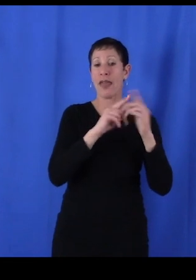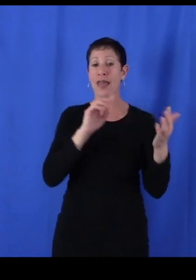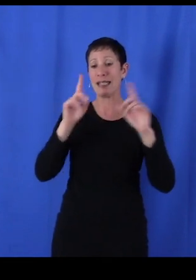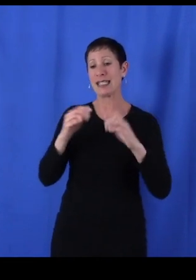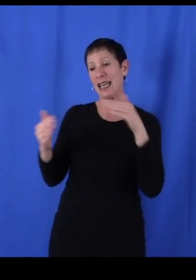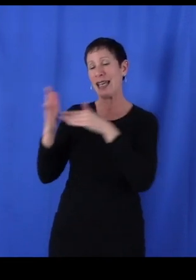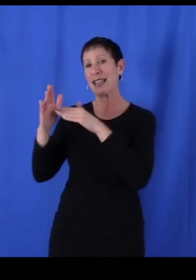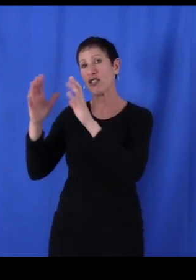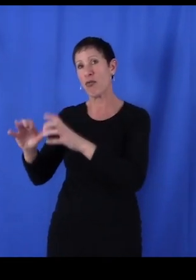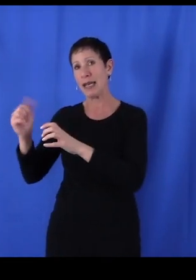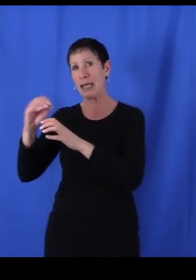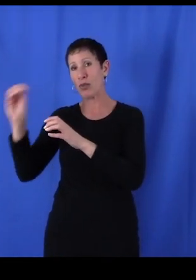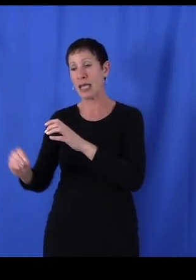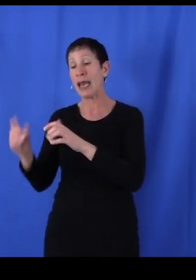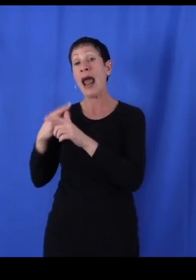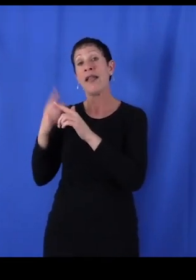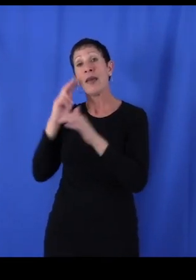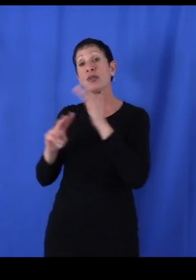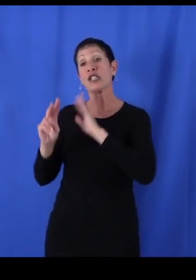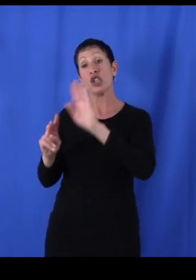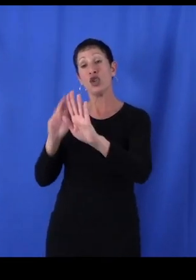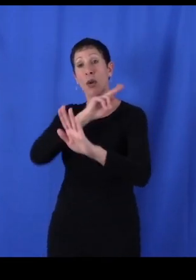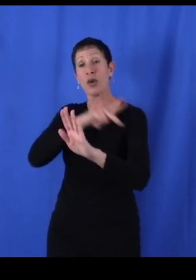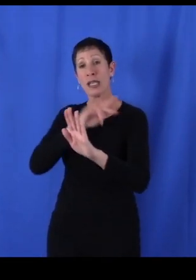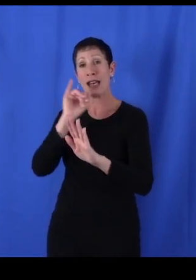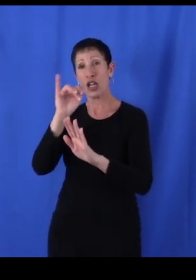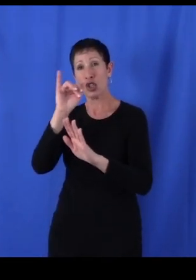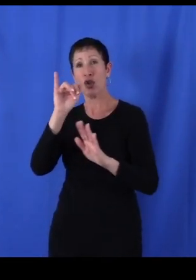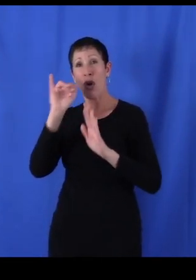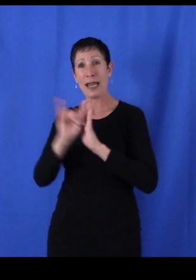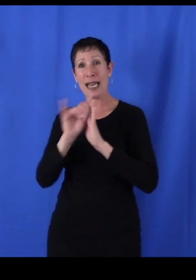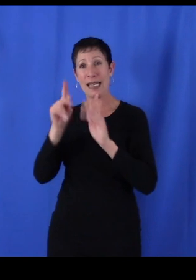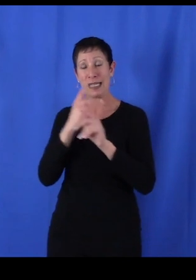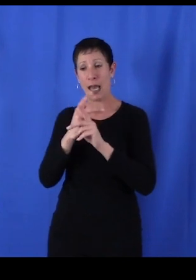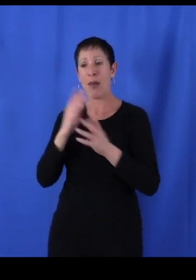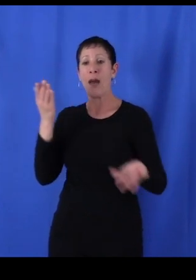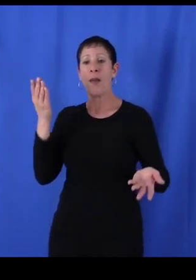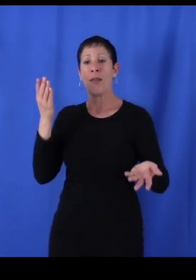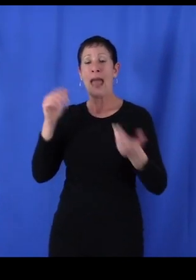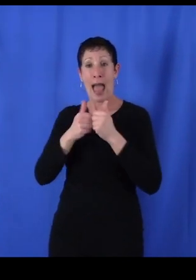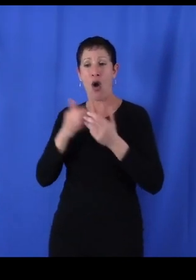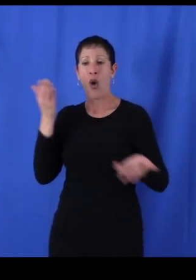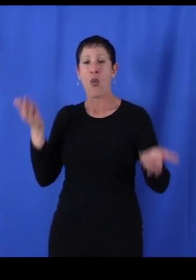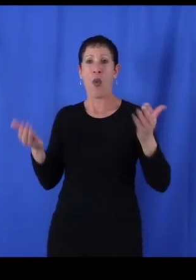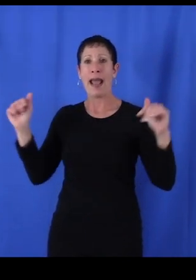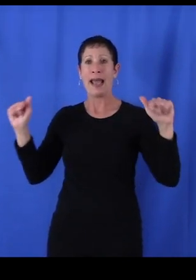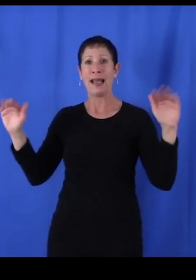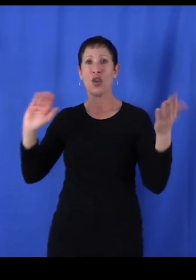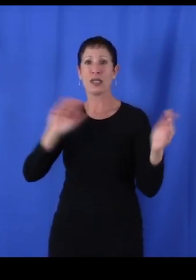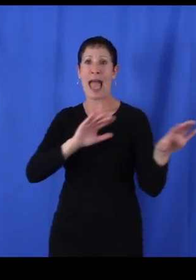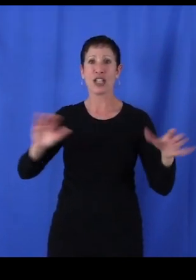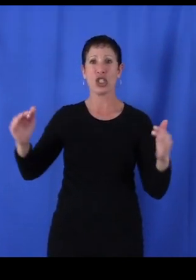remaining 10%, and they predicted your identity, your personality type, by weighing these manifest actions. Now,